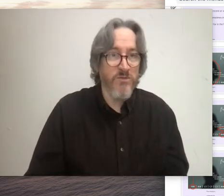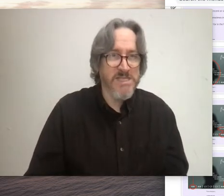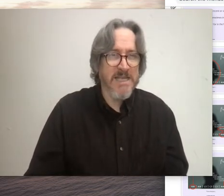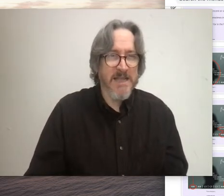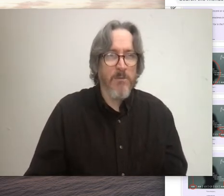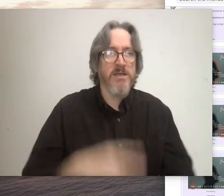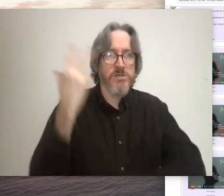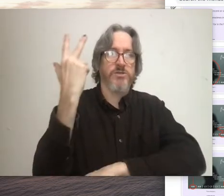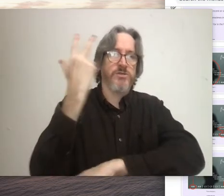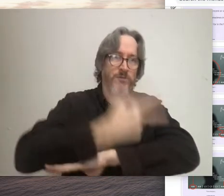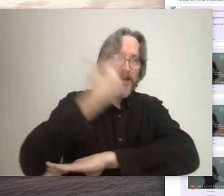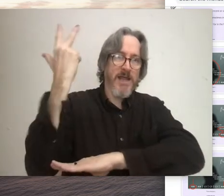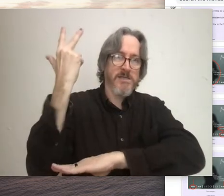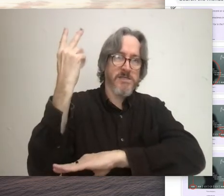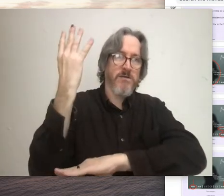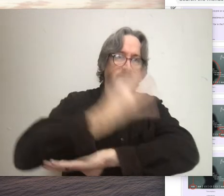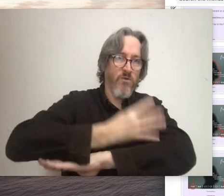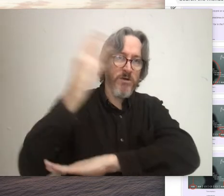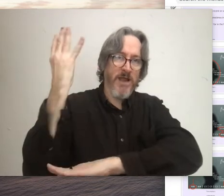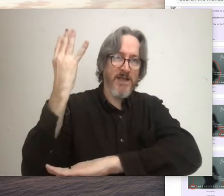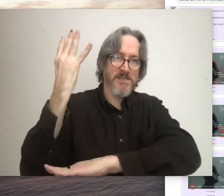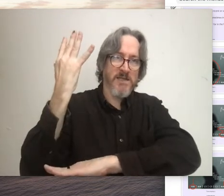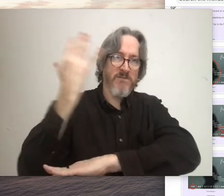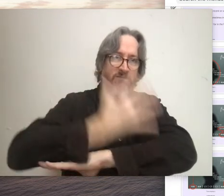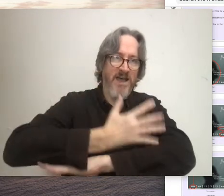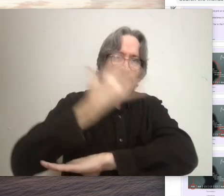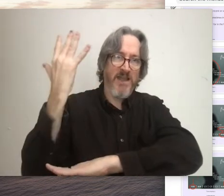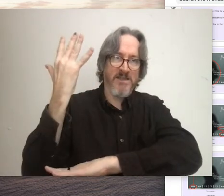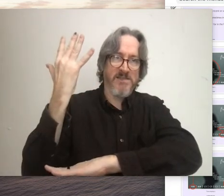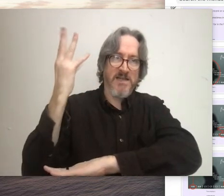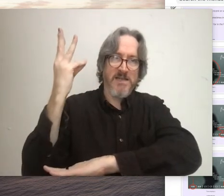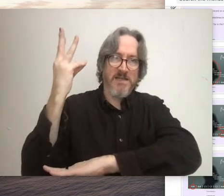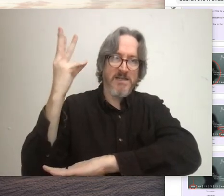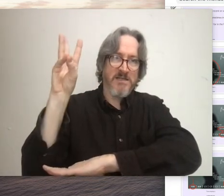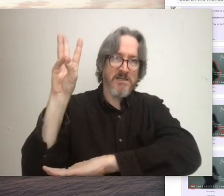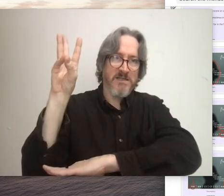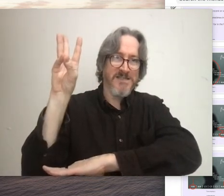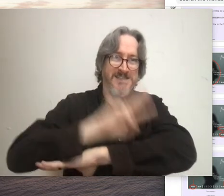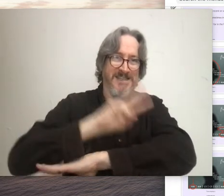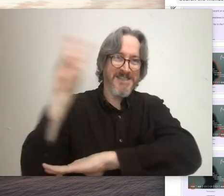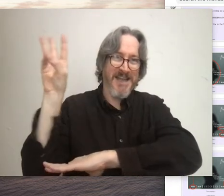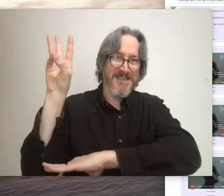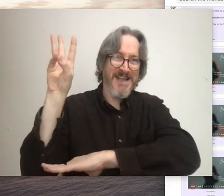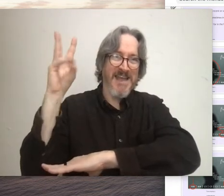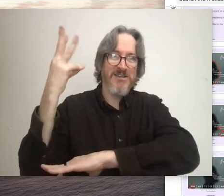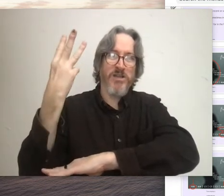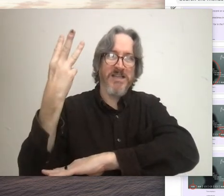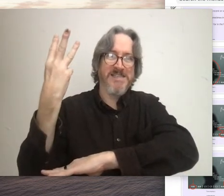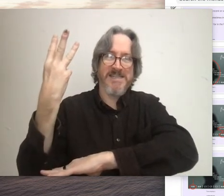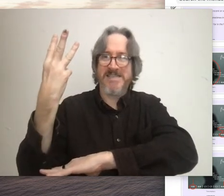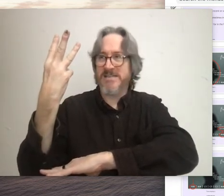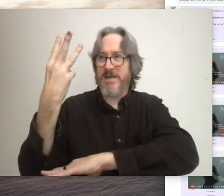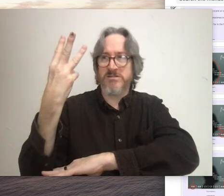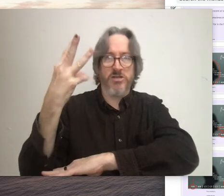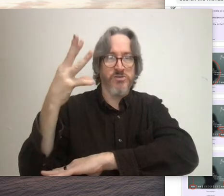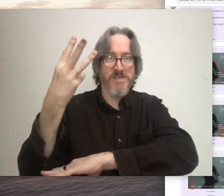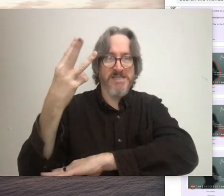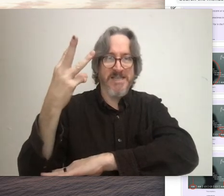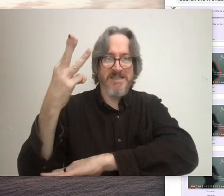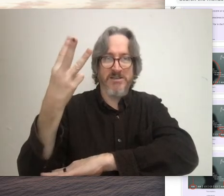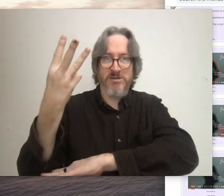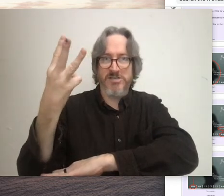or if you see it that way, so just 3 days, 4 days, 5 days, 6 days. And really, six doesn't matter as